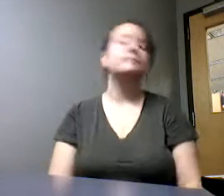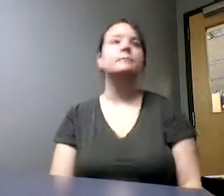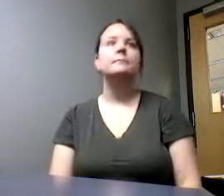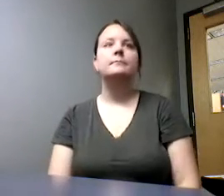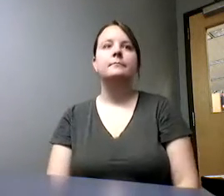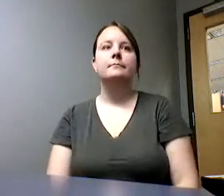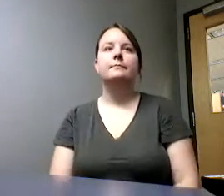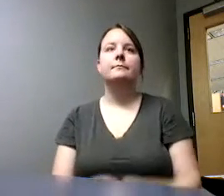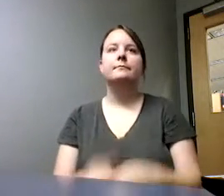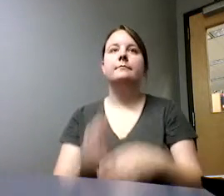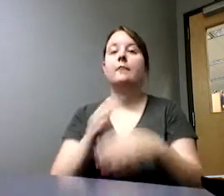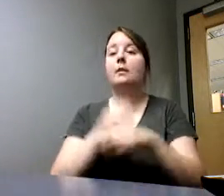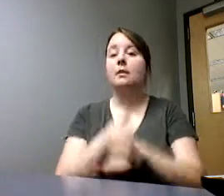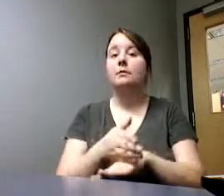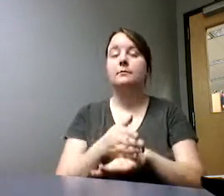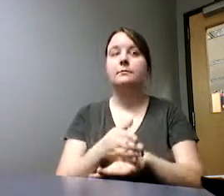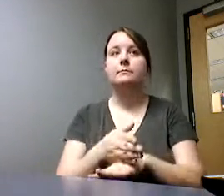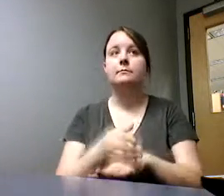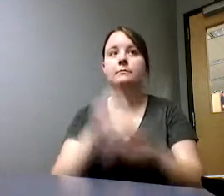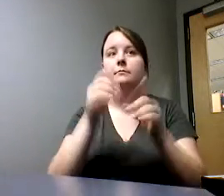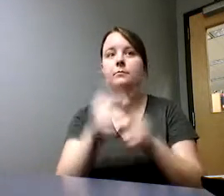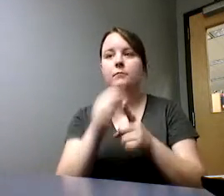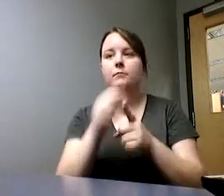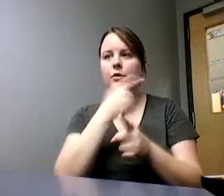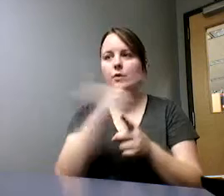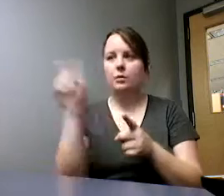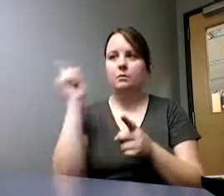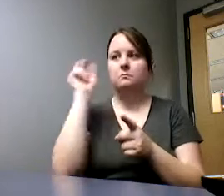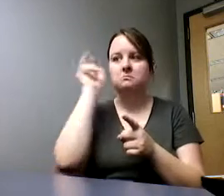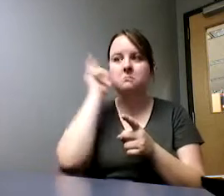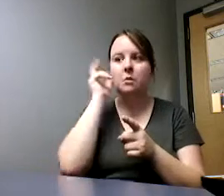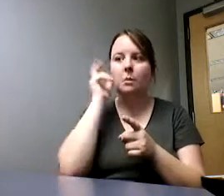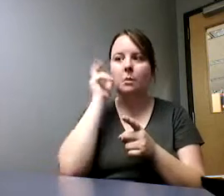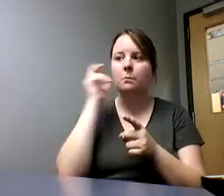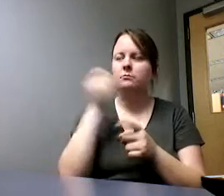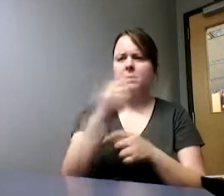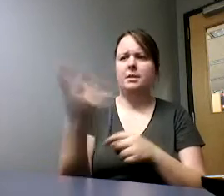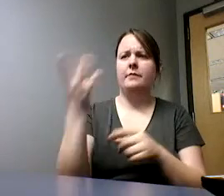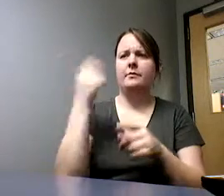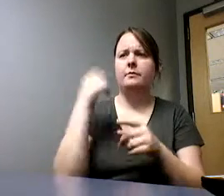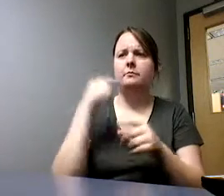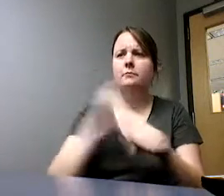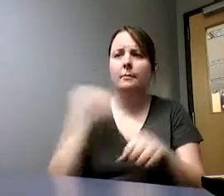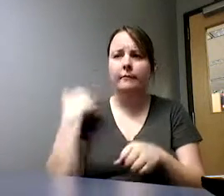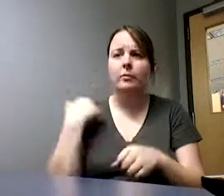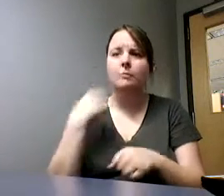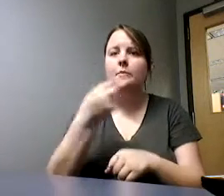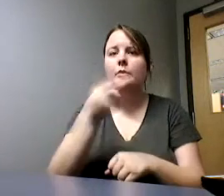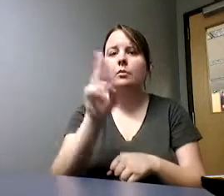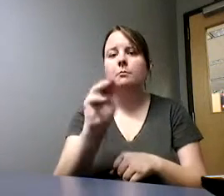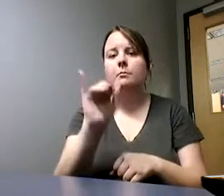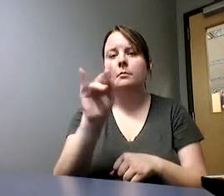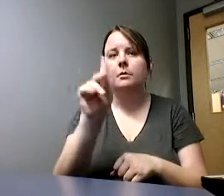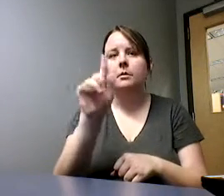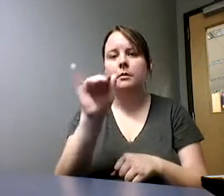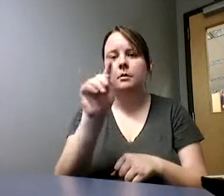Term you're all familiar with, you've heard several times, I'm sure. Humidity. Very simply put, water vapor